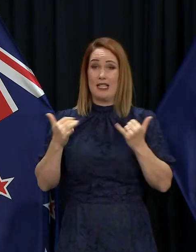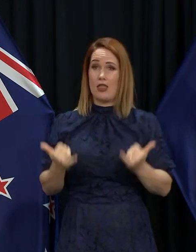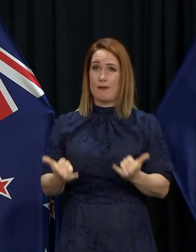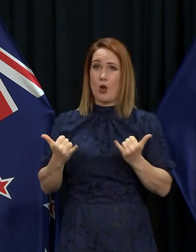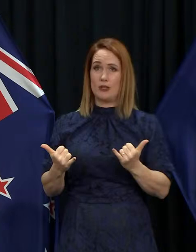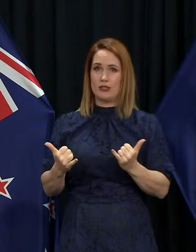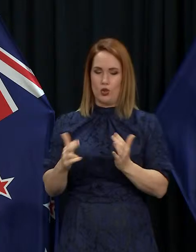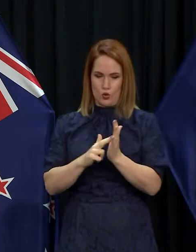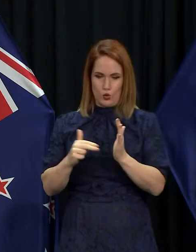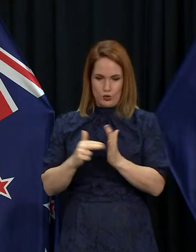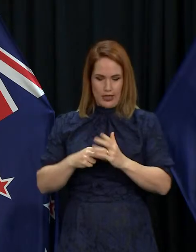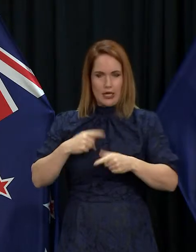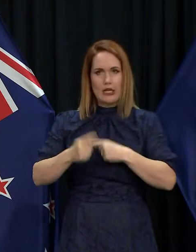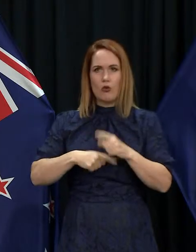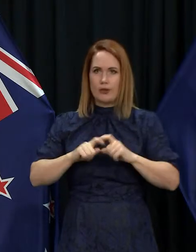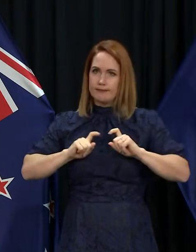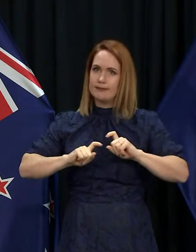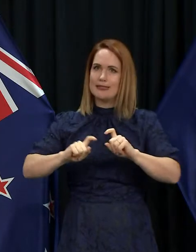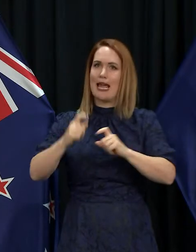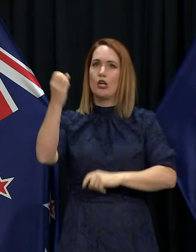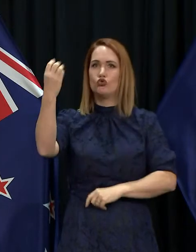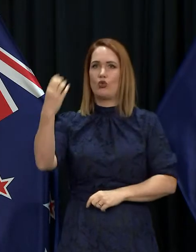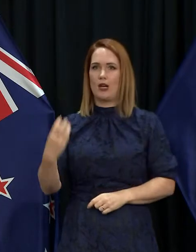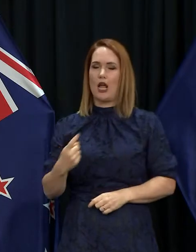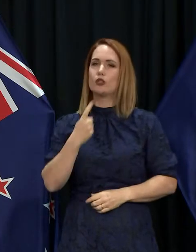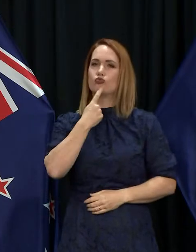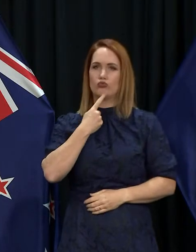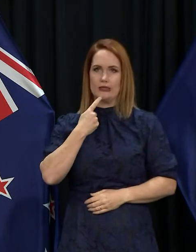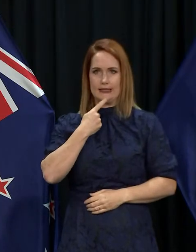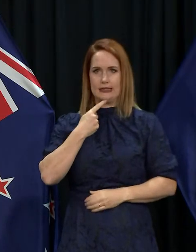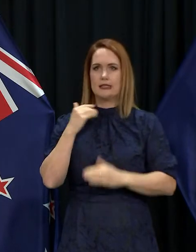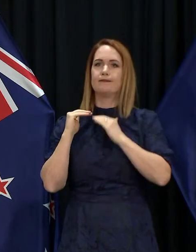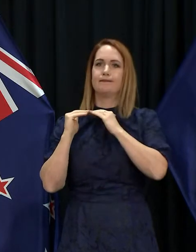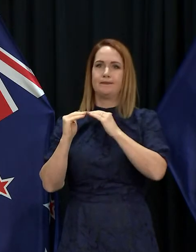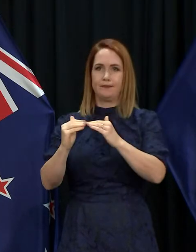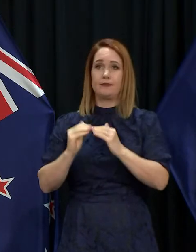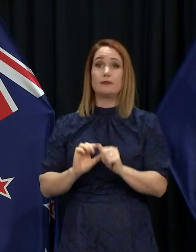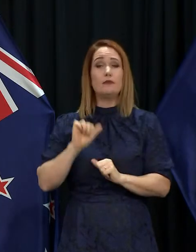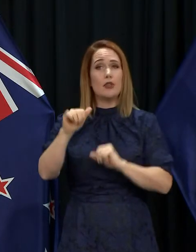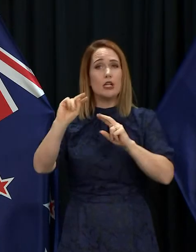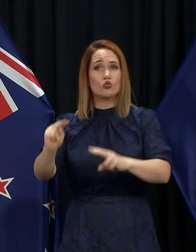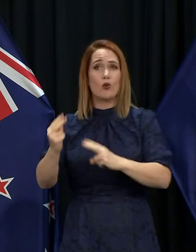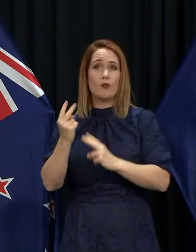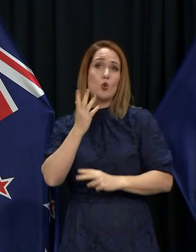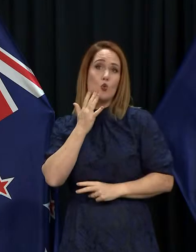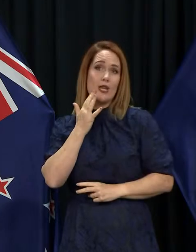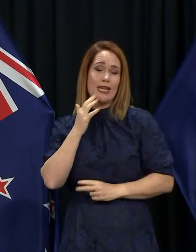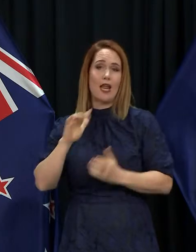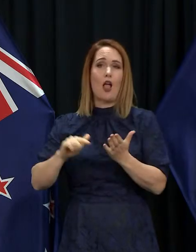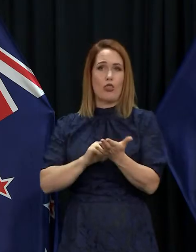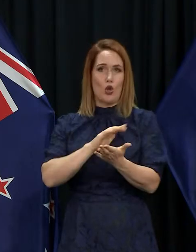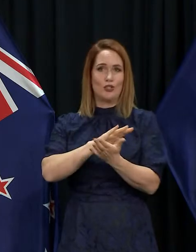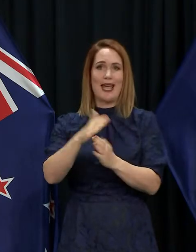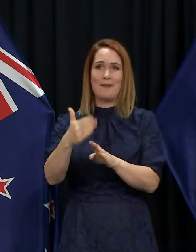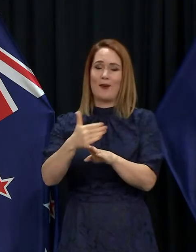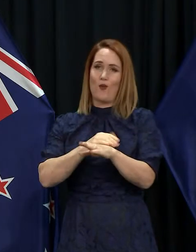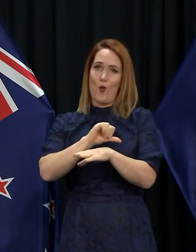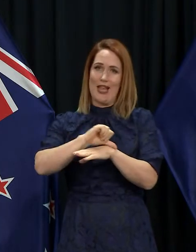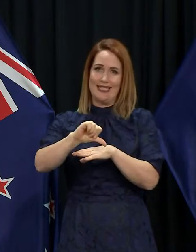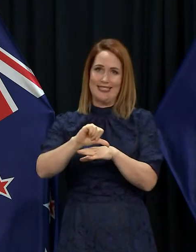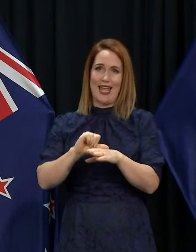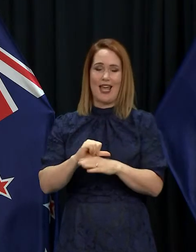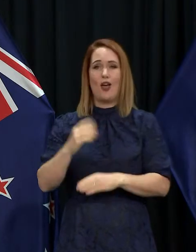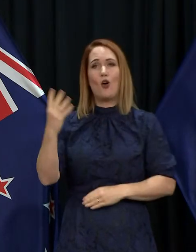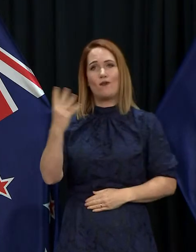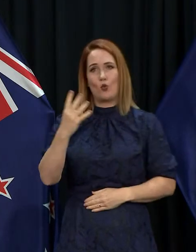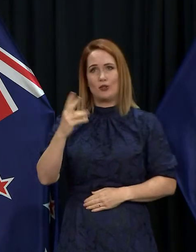New Zealand will remain at red. The next review of the traffic light settings, though, will be on Thursday before Easter, the 14th